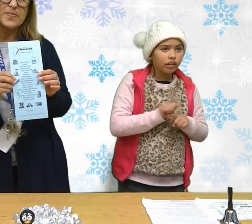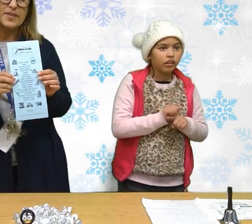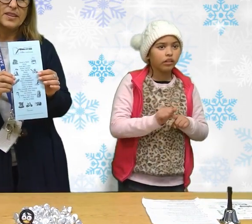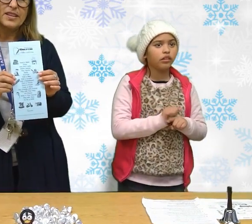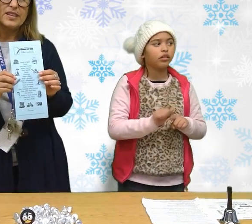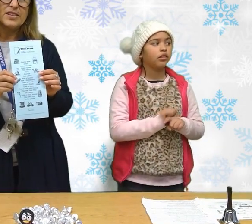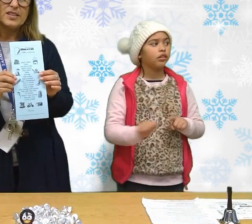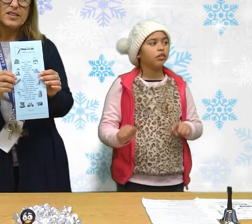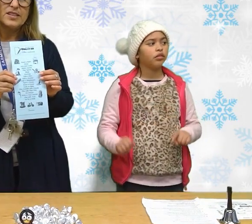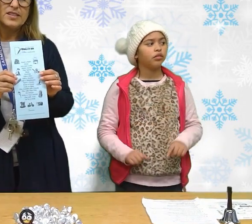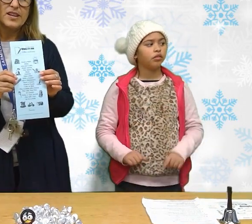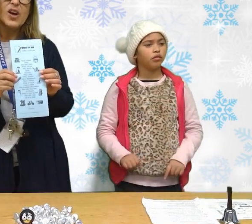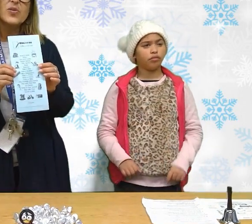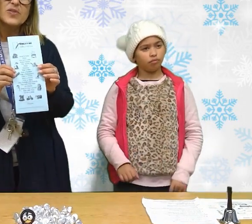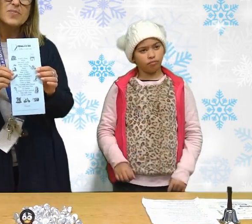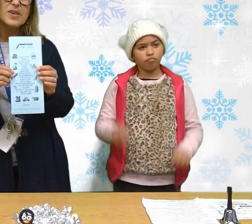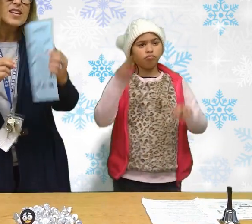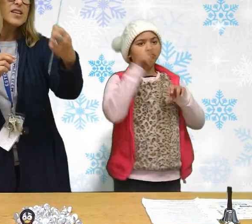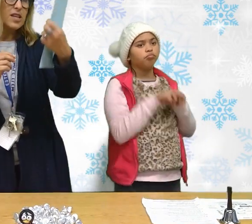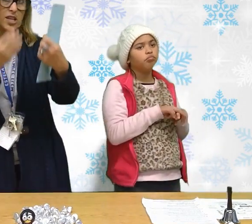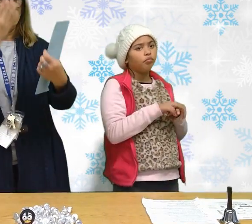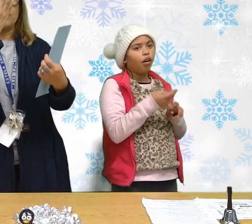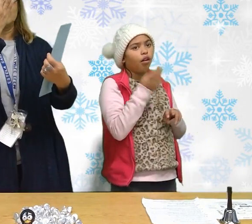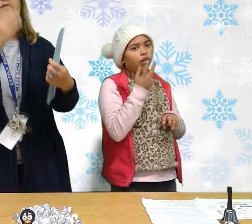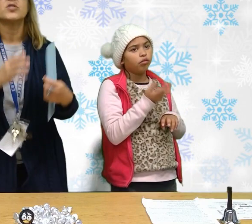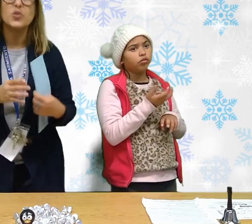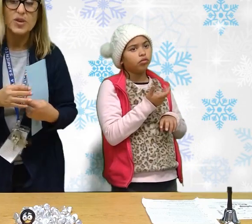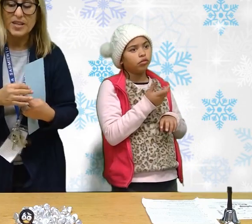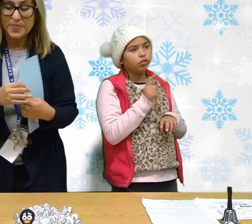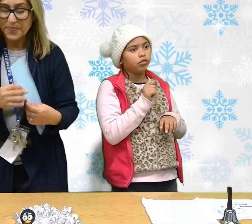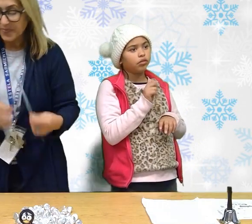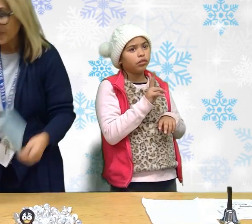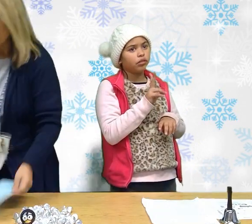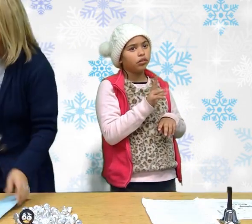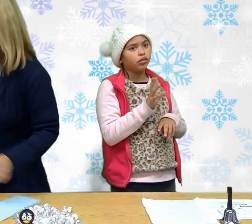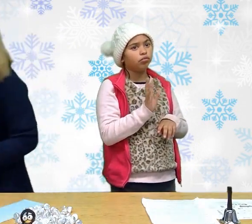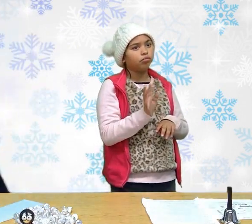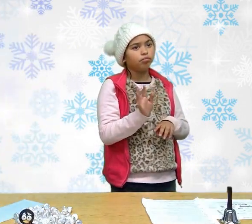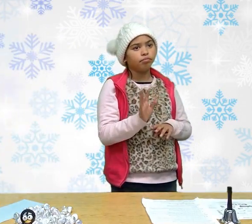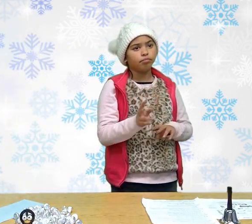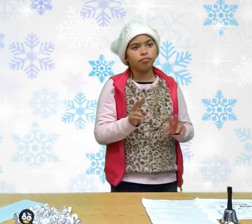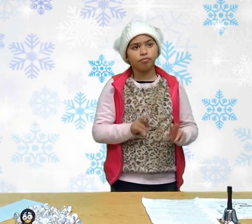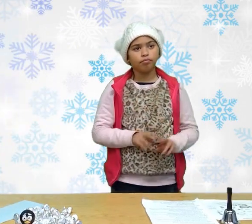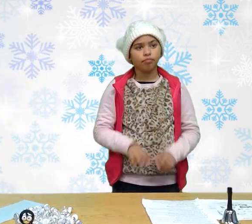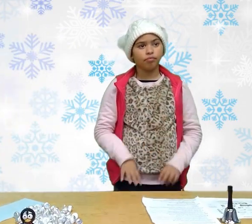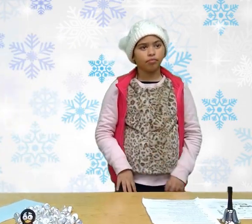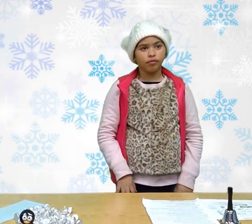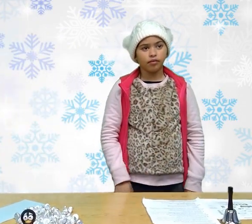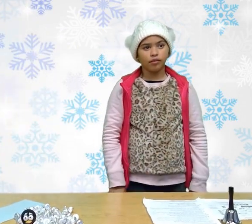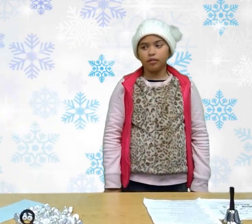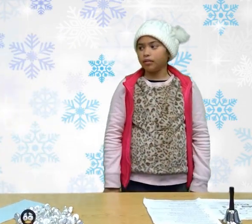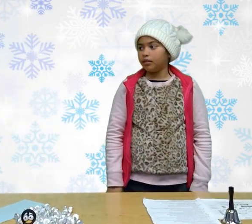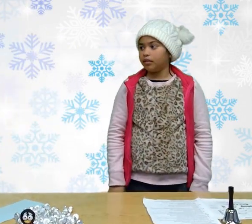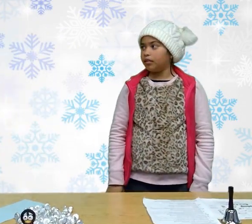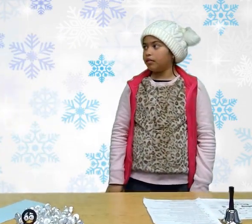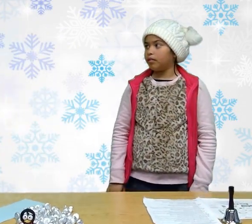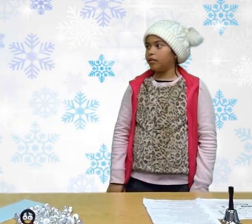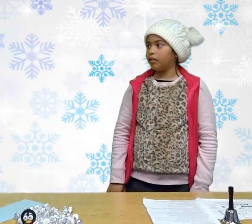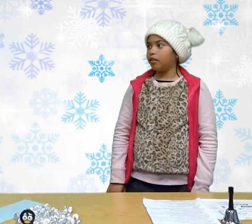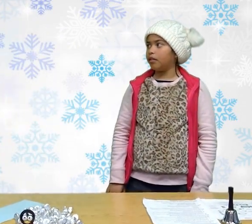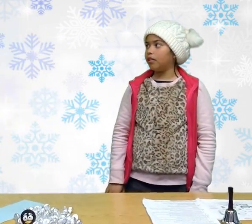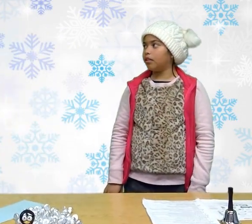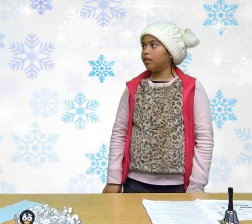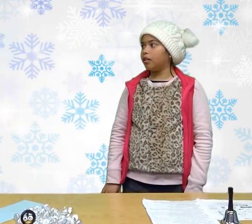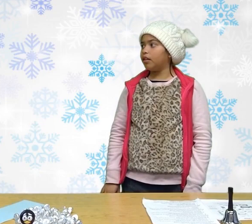time other than be in front of a screen. Finally, I have some